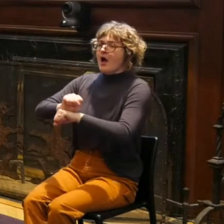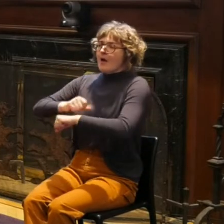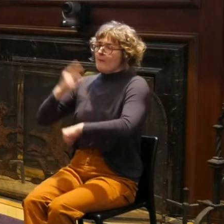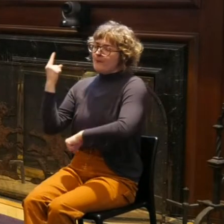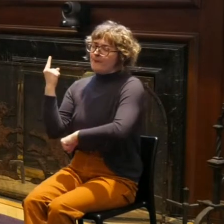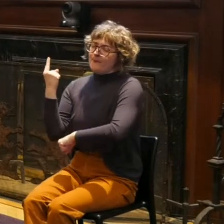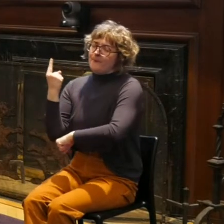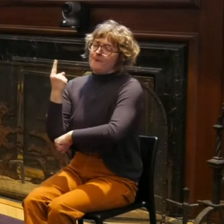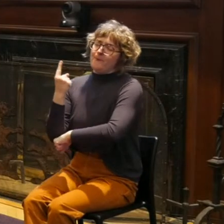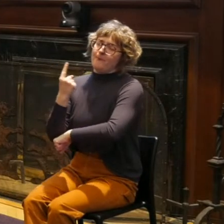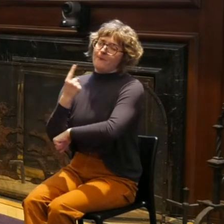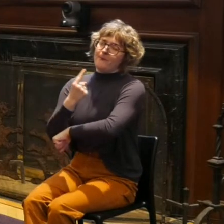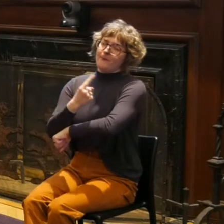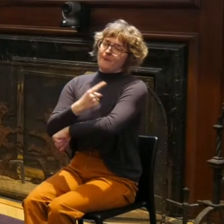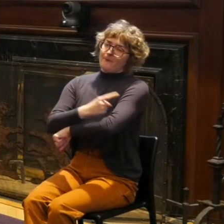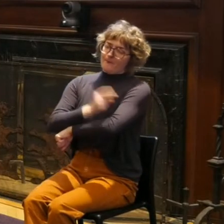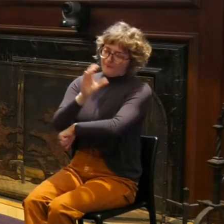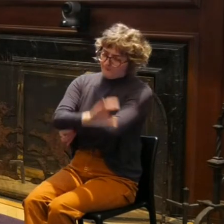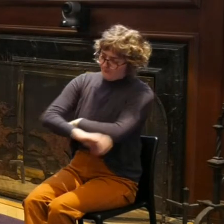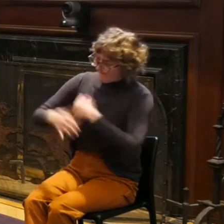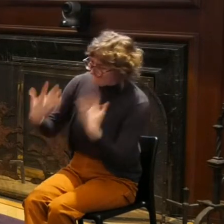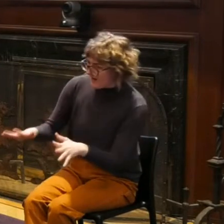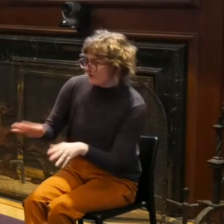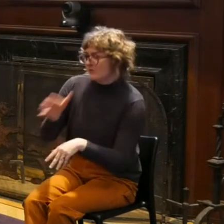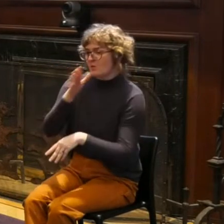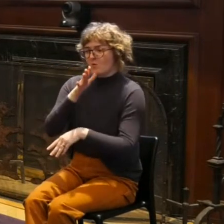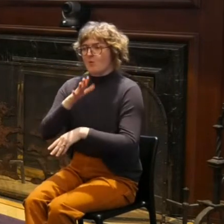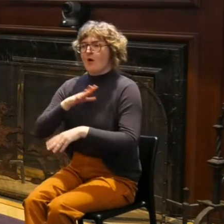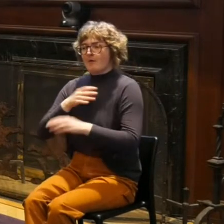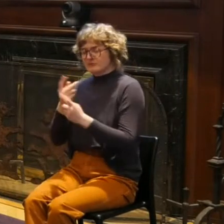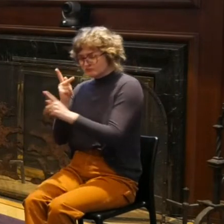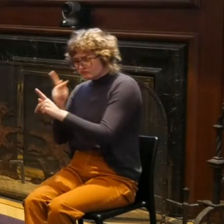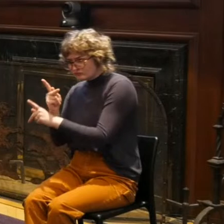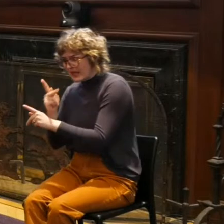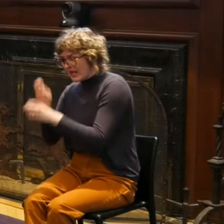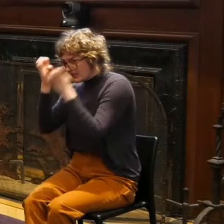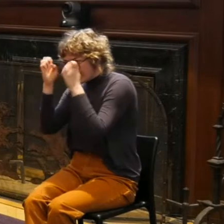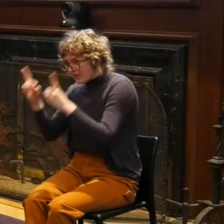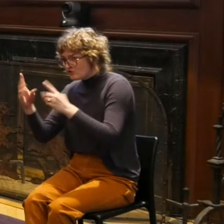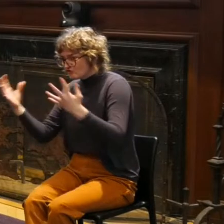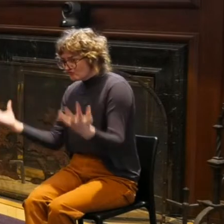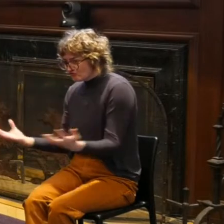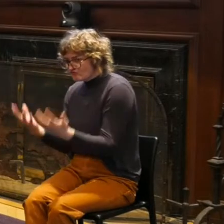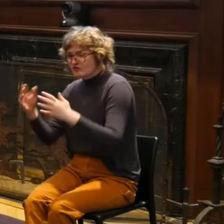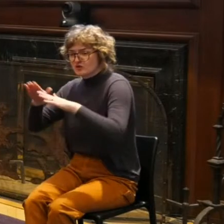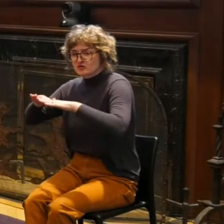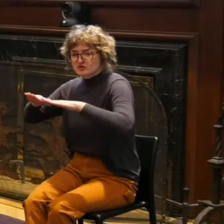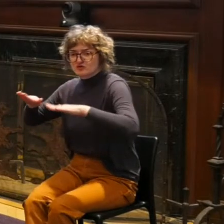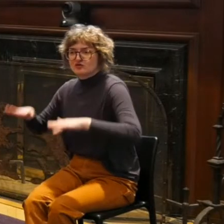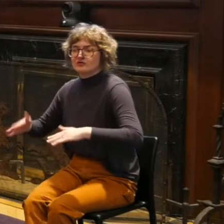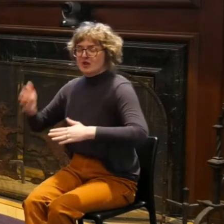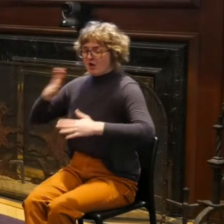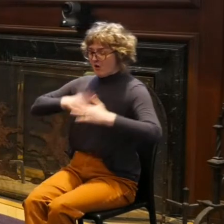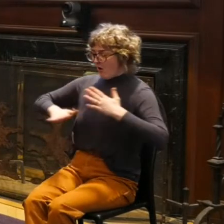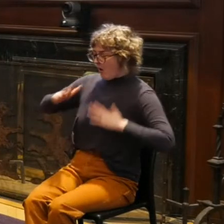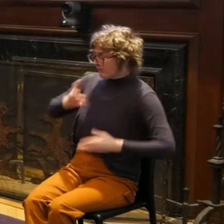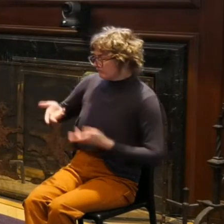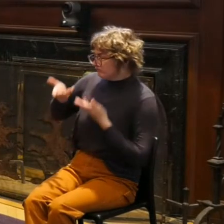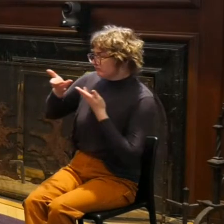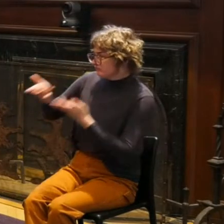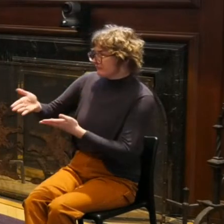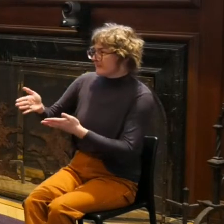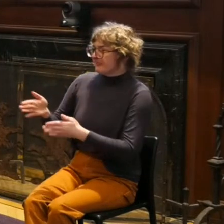is done. A woman who cares for, educates, and nurtures her children, clothing them in